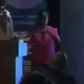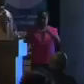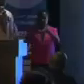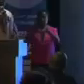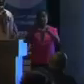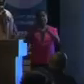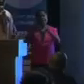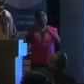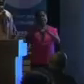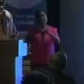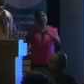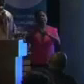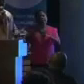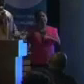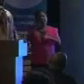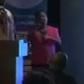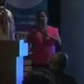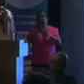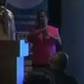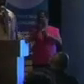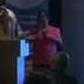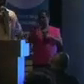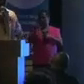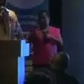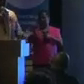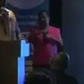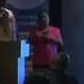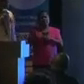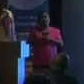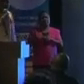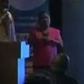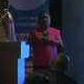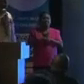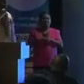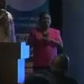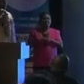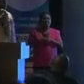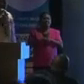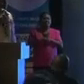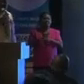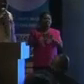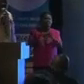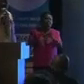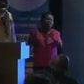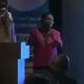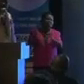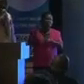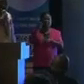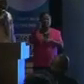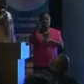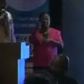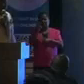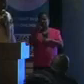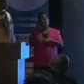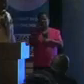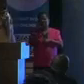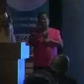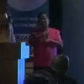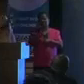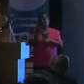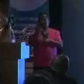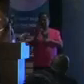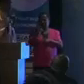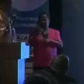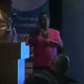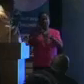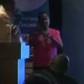you do something wrong, you will be penalized, just like playing sports. When you do an illegal tackle, you are penalized.